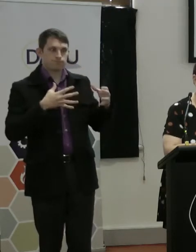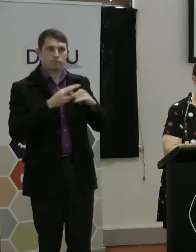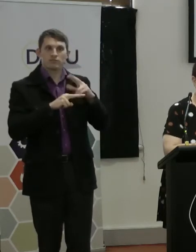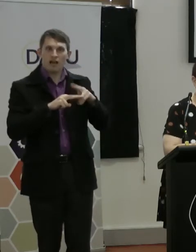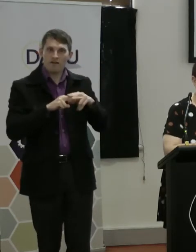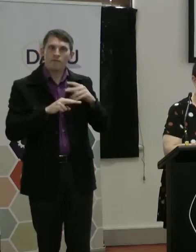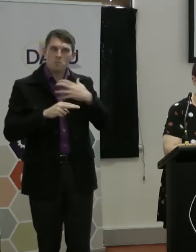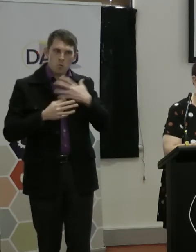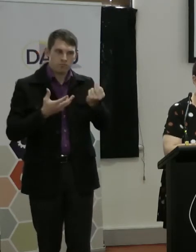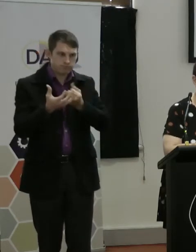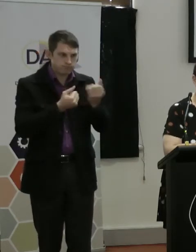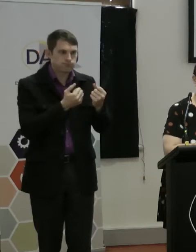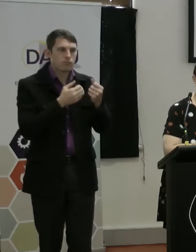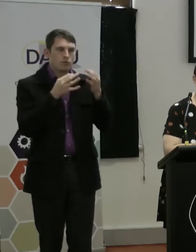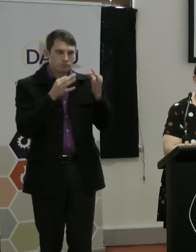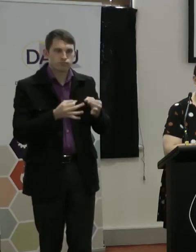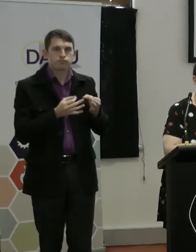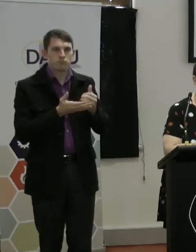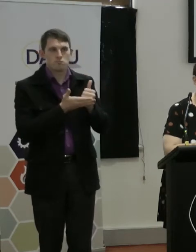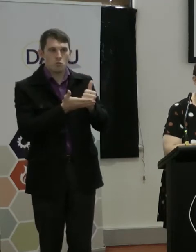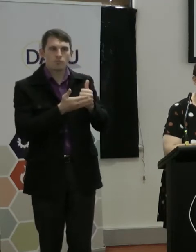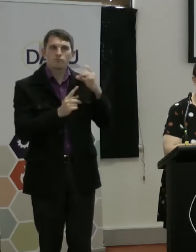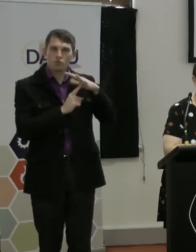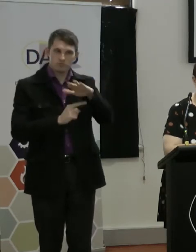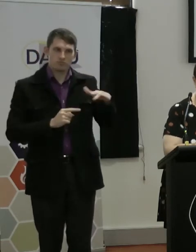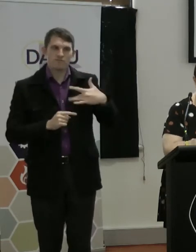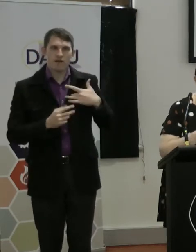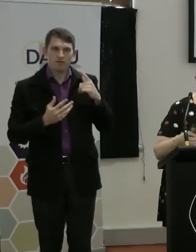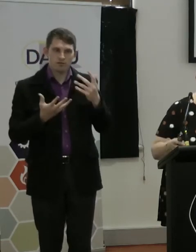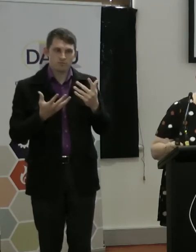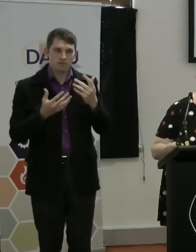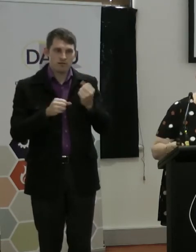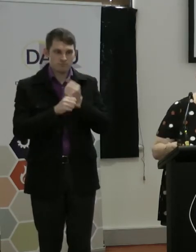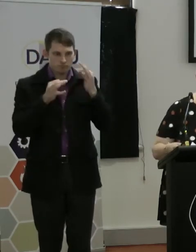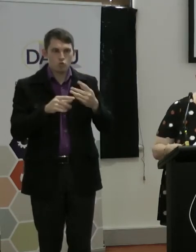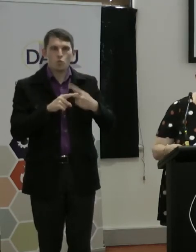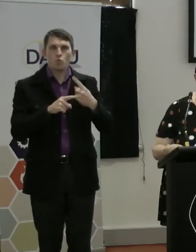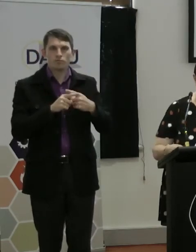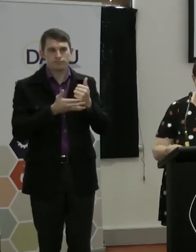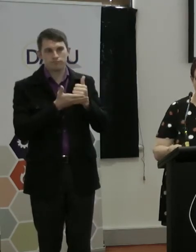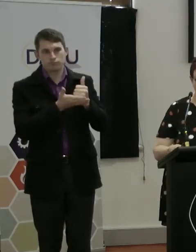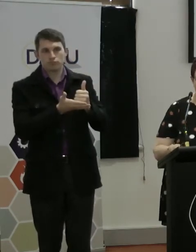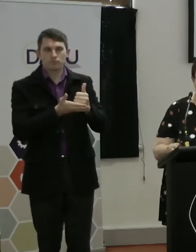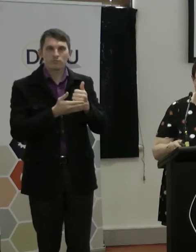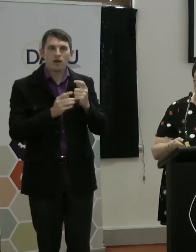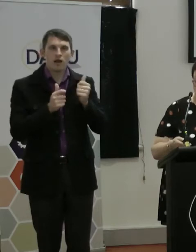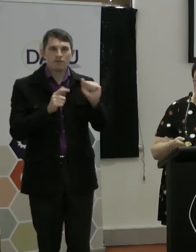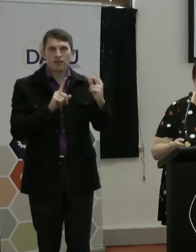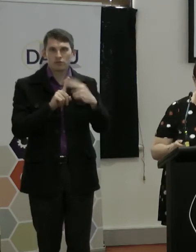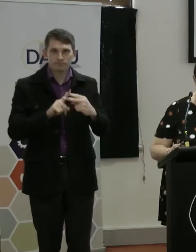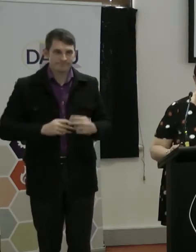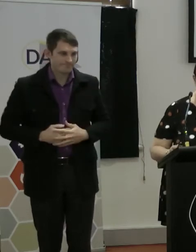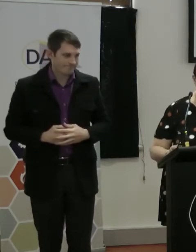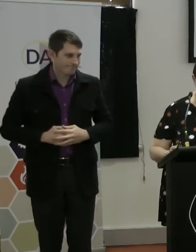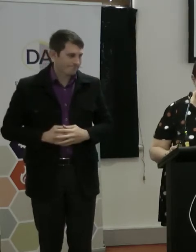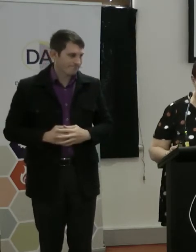that survivors get action quickly once their situation or their application has been